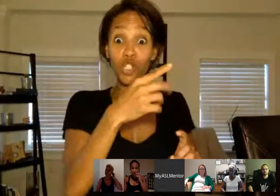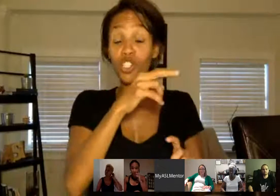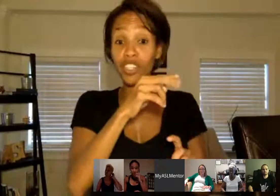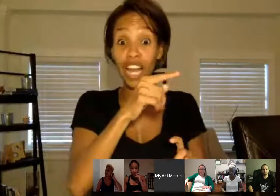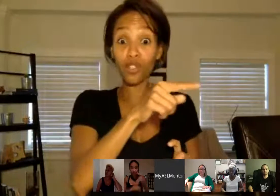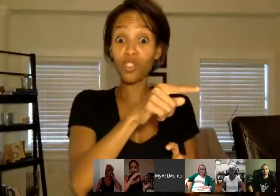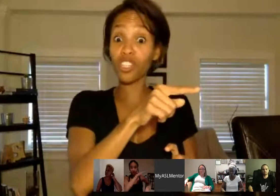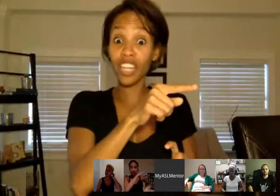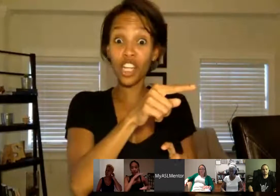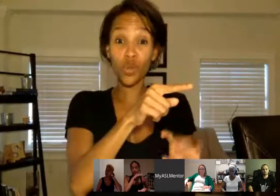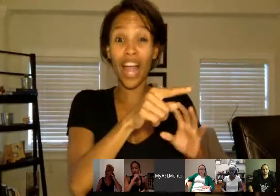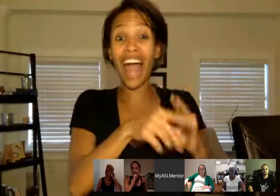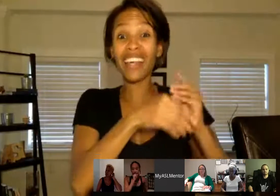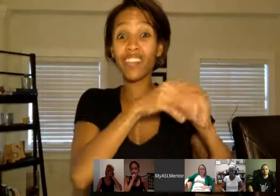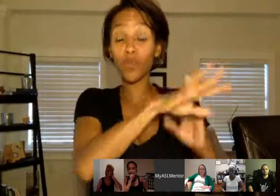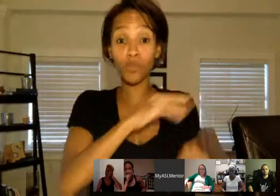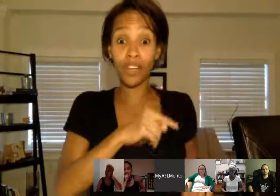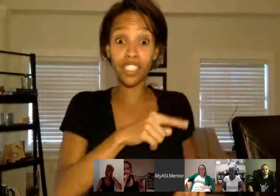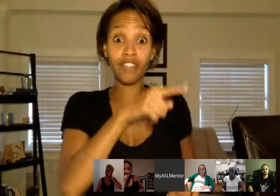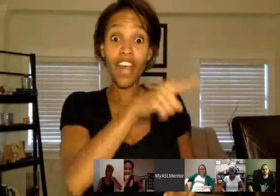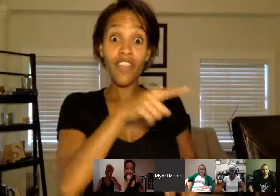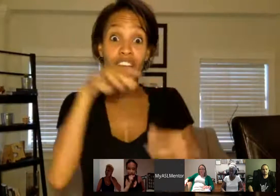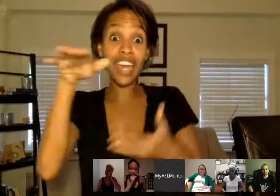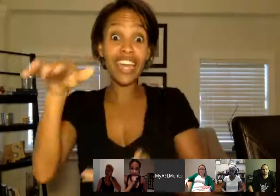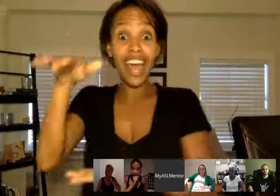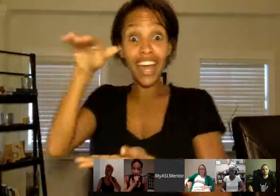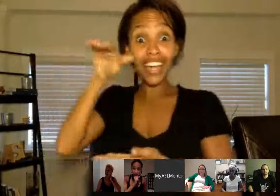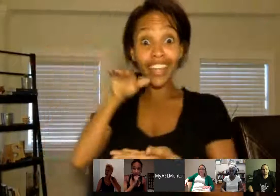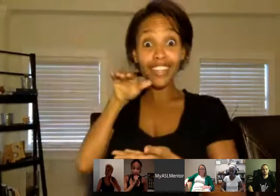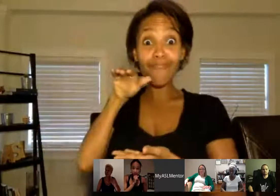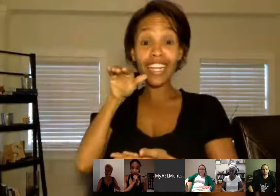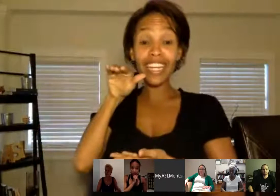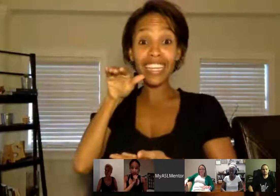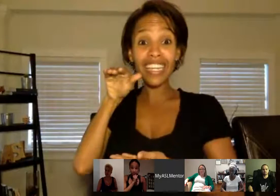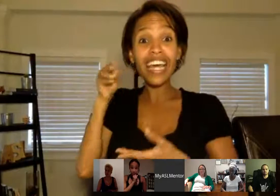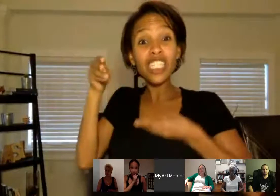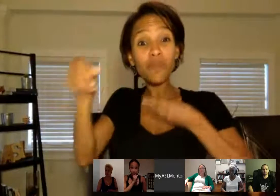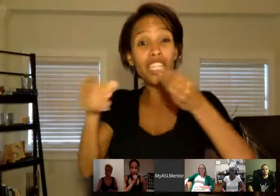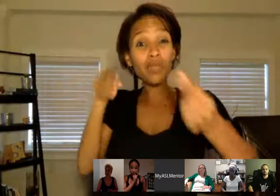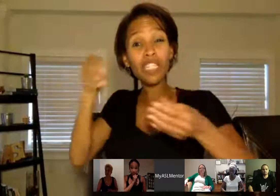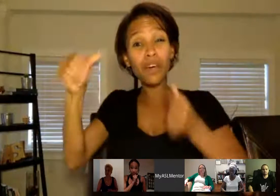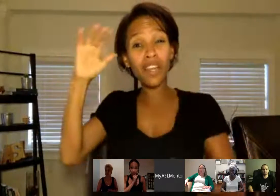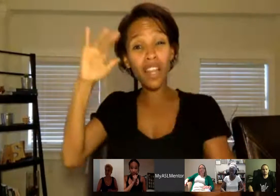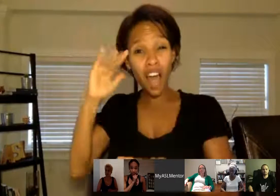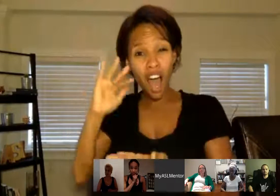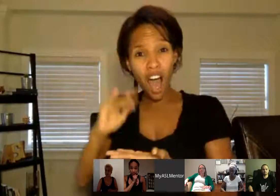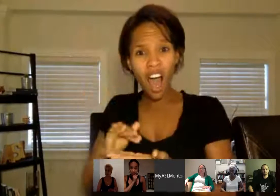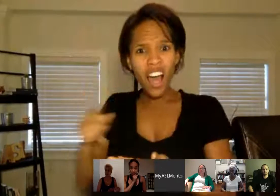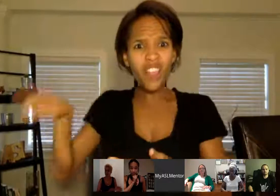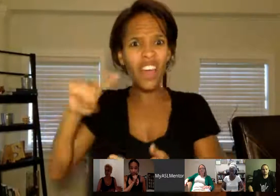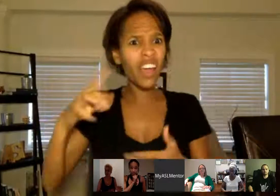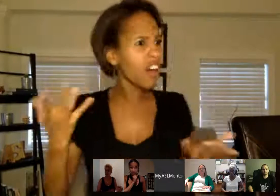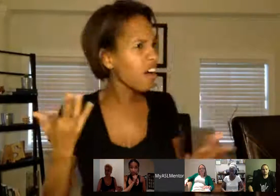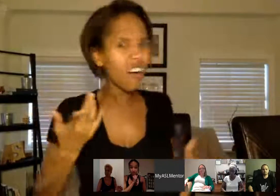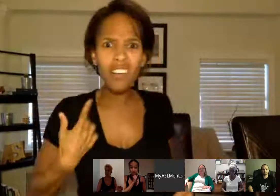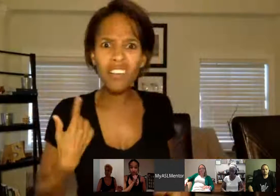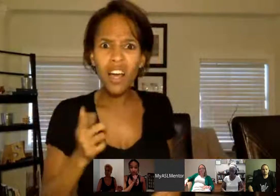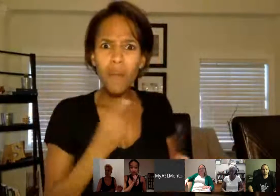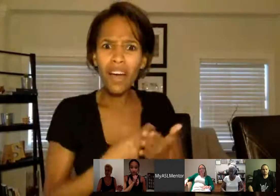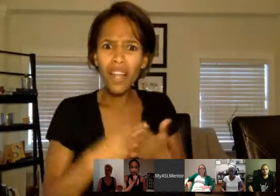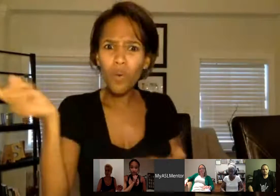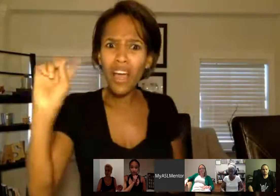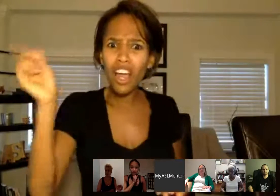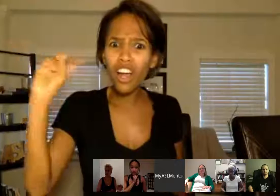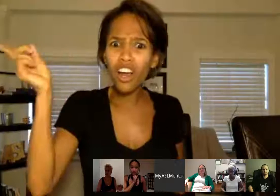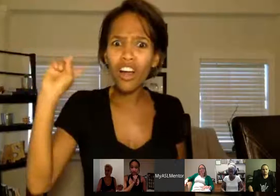Now we're switching gears, so we're adding their perspective. They get the money, spend, and